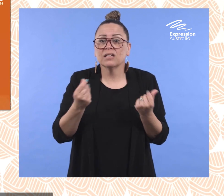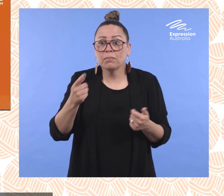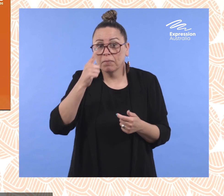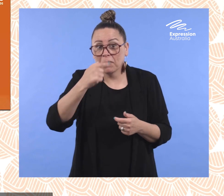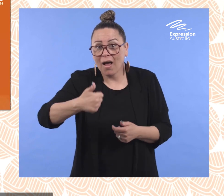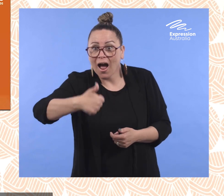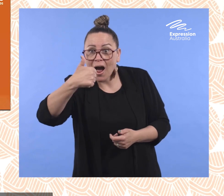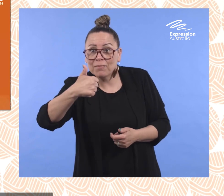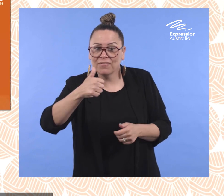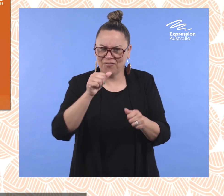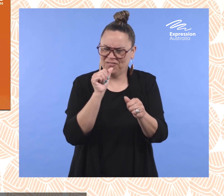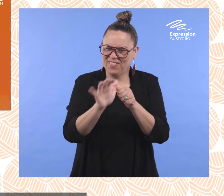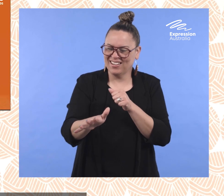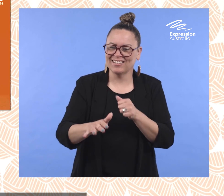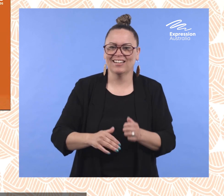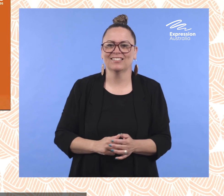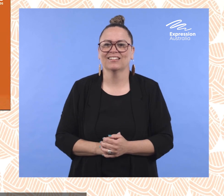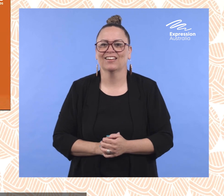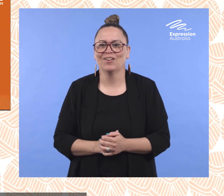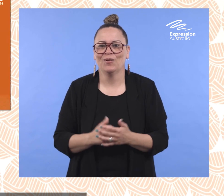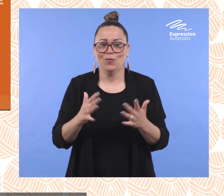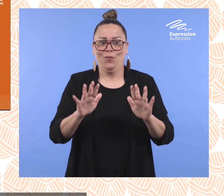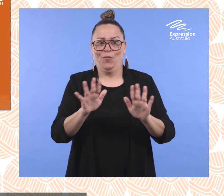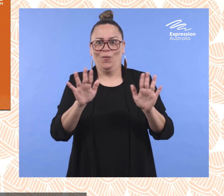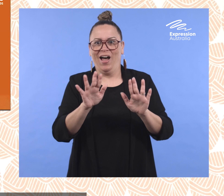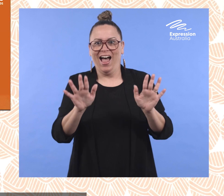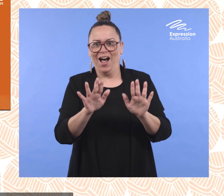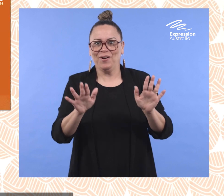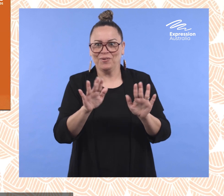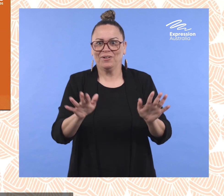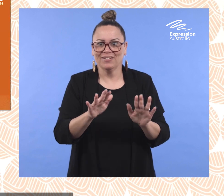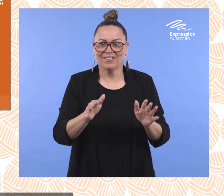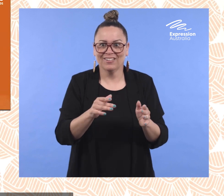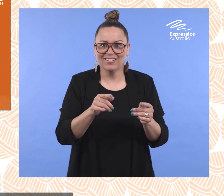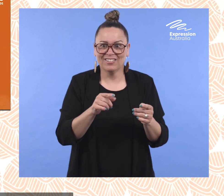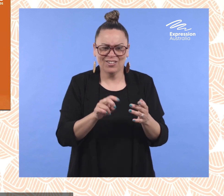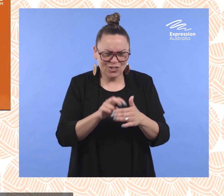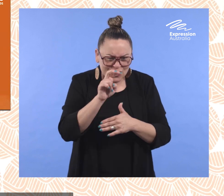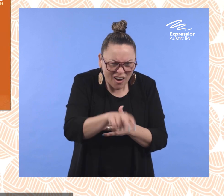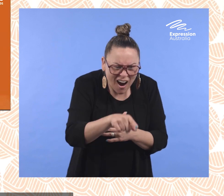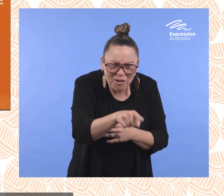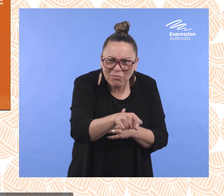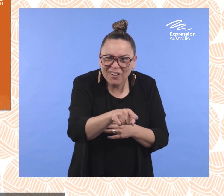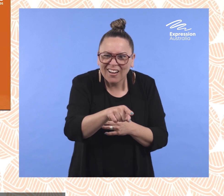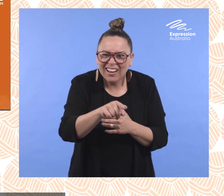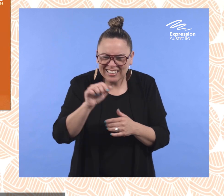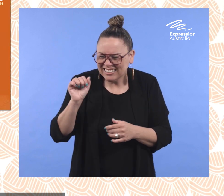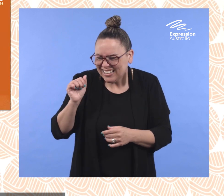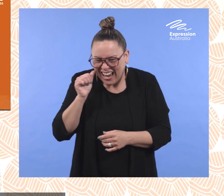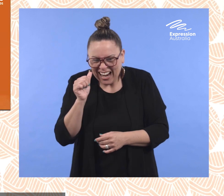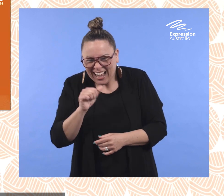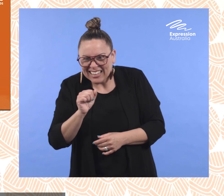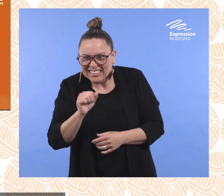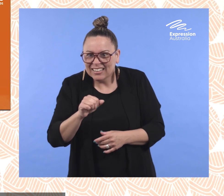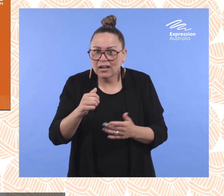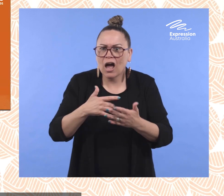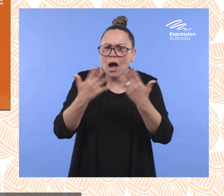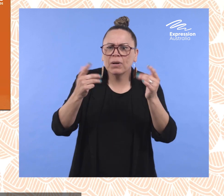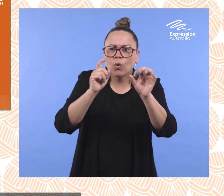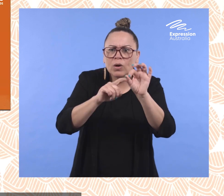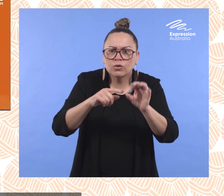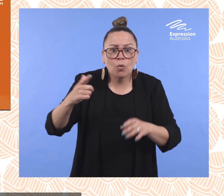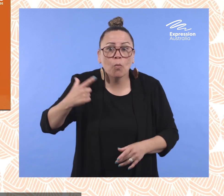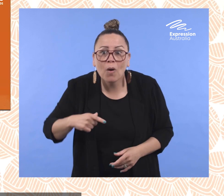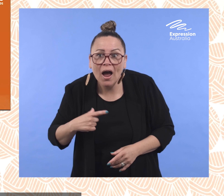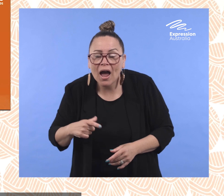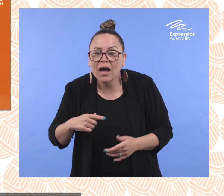So fantastic. Terrific. Oh, I'm getting a bit hasty with the you are with the jumping mouse. ahead there. What's our big why today?